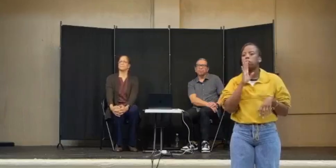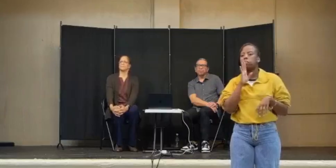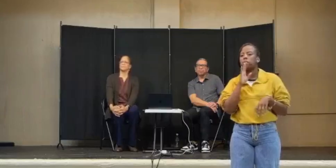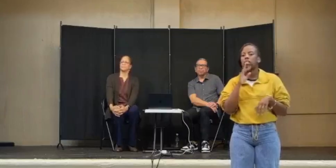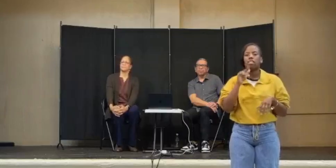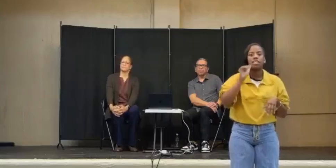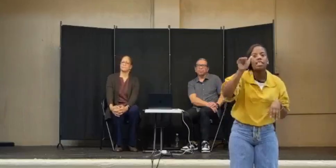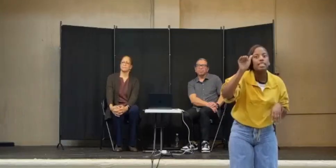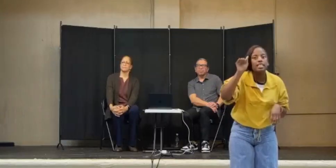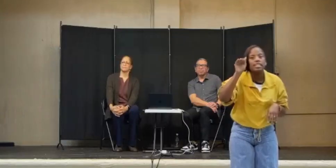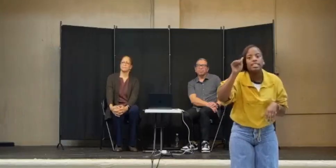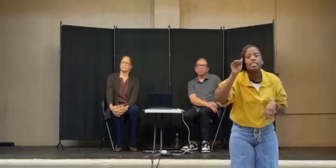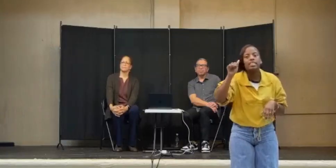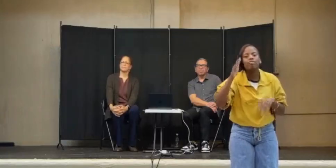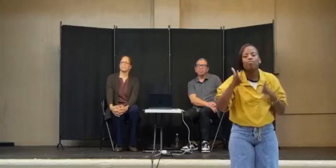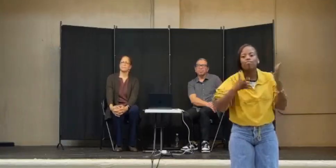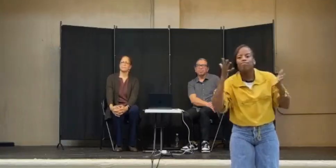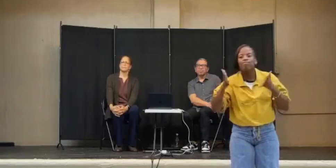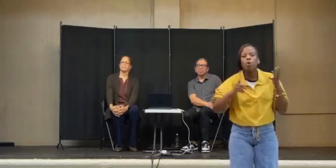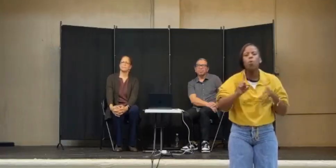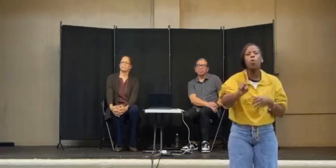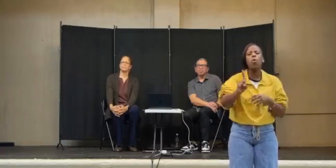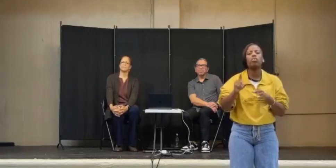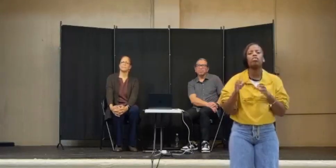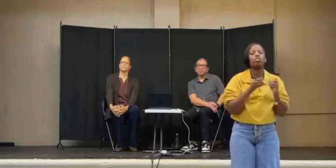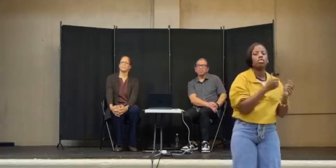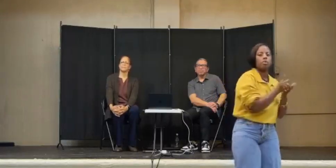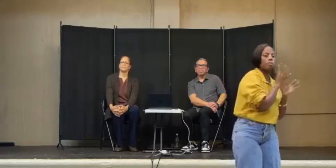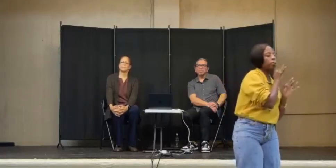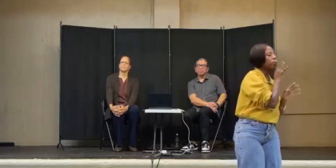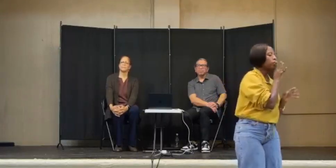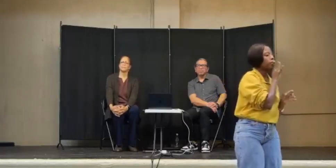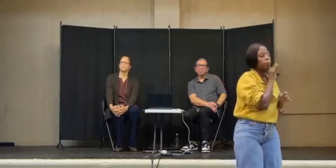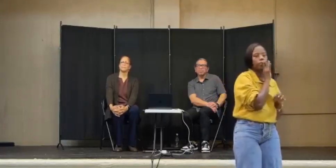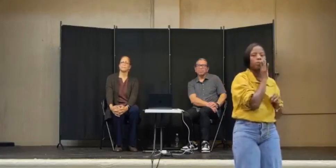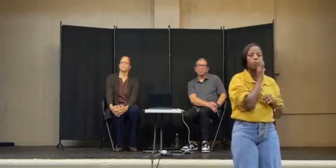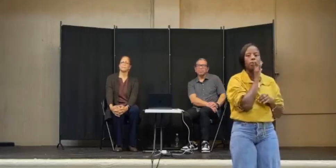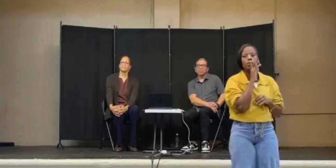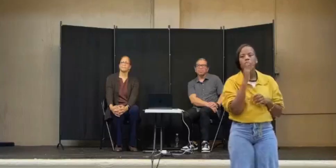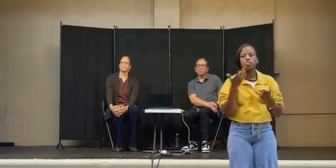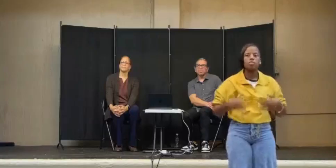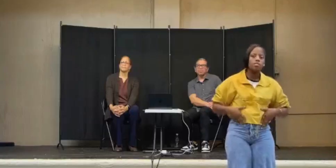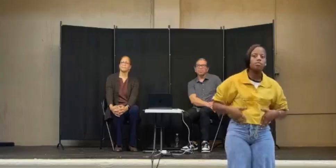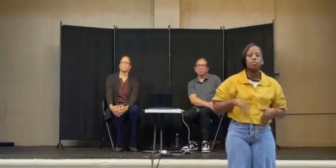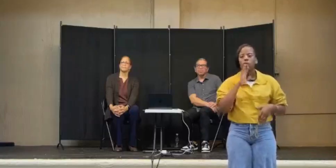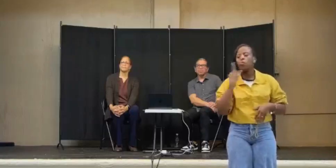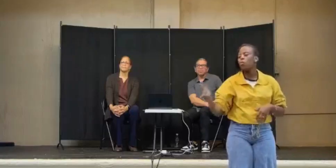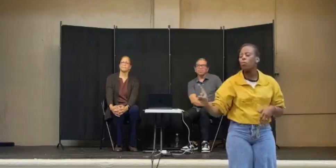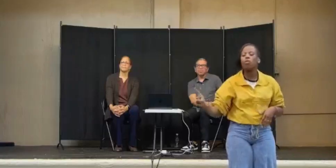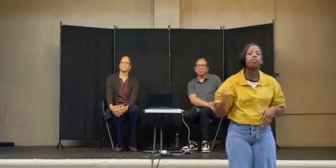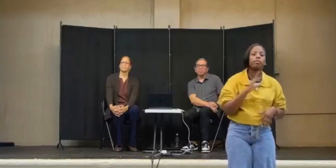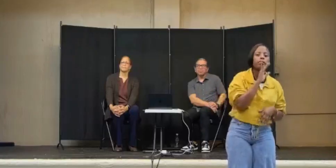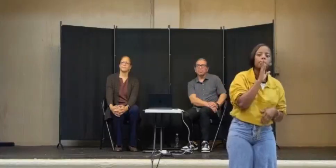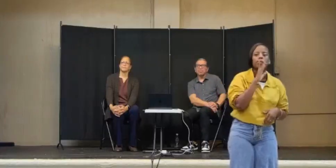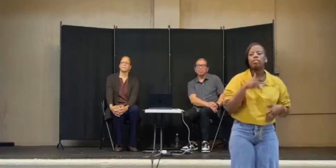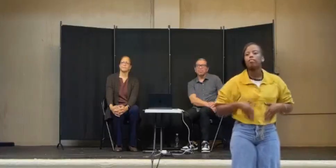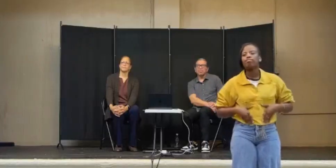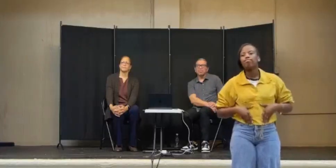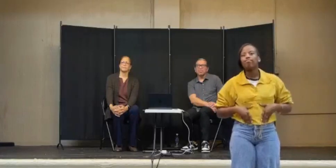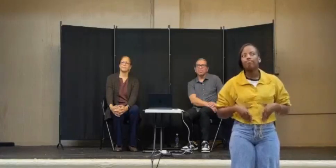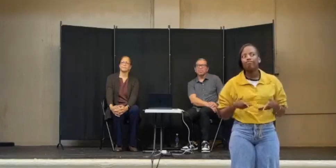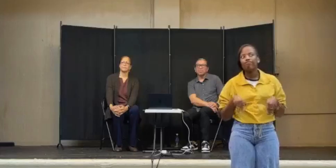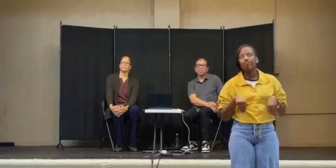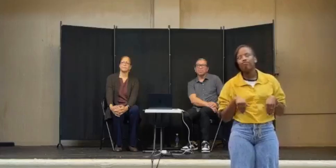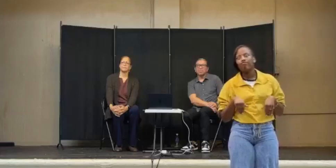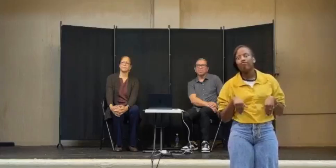and they would speak, and I would try to get their attention. But then they would go off and talk to somebody else, and they would always tell me